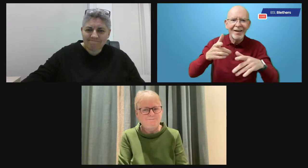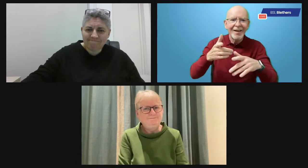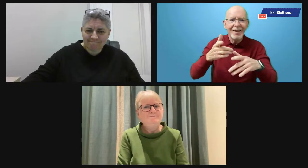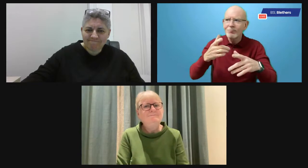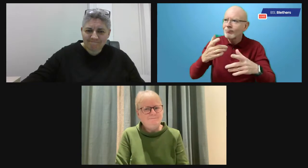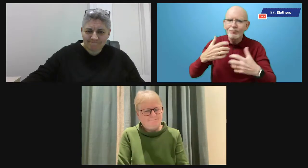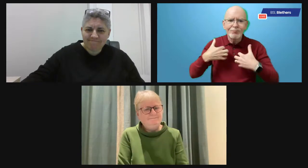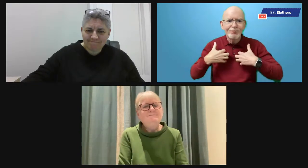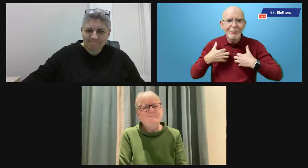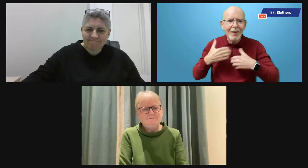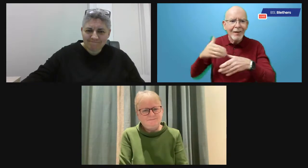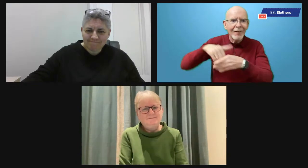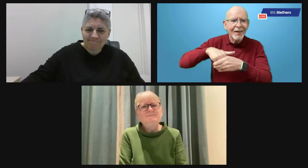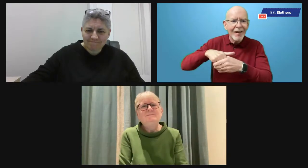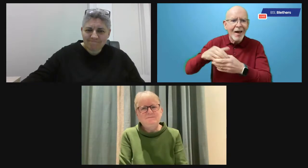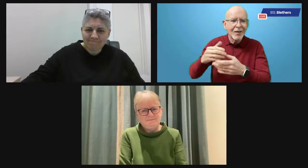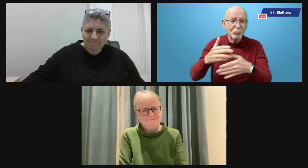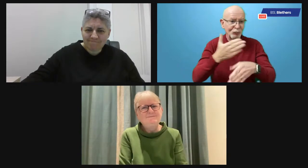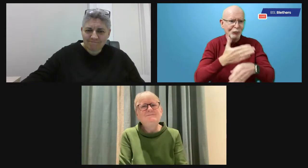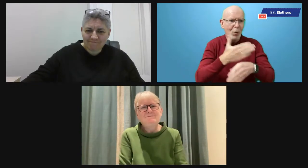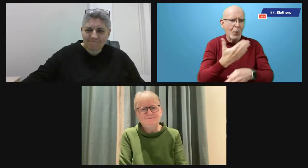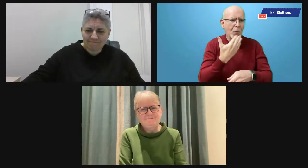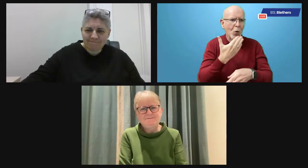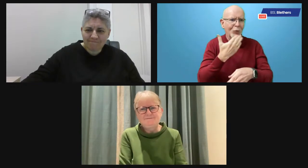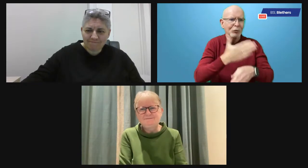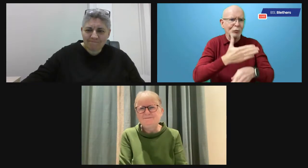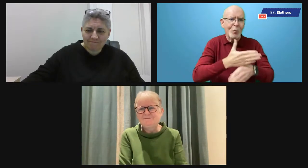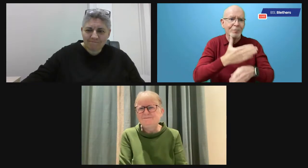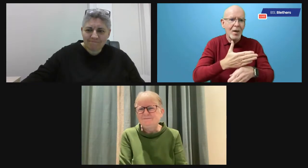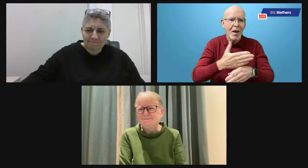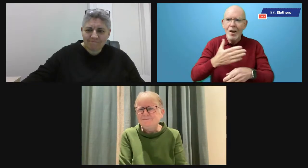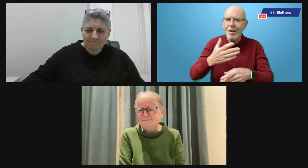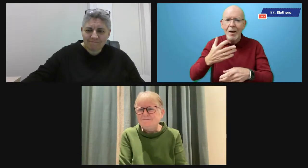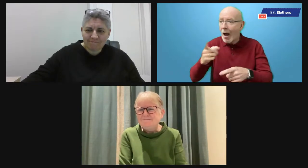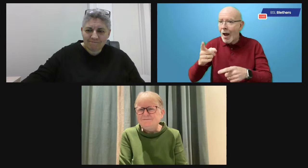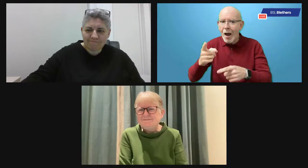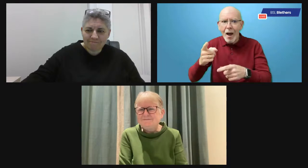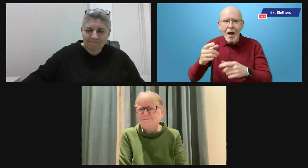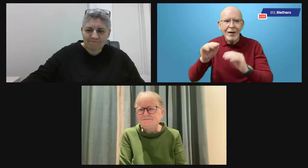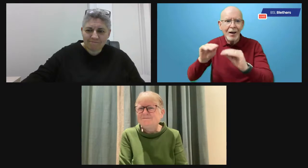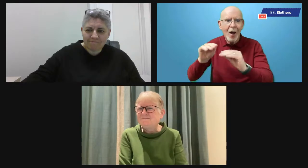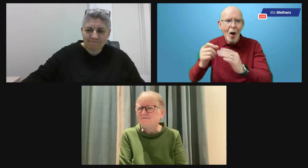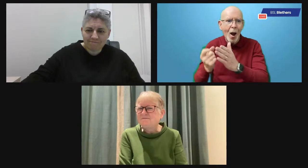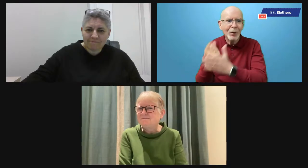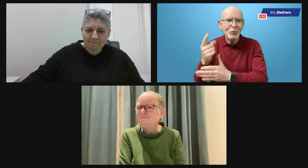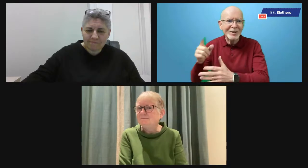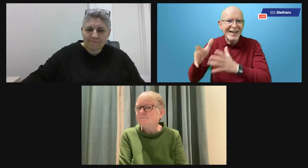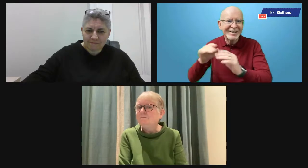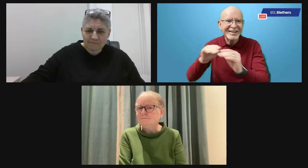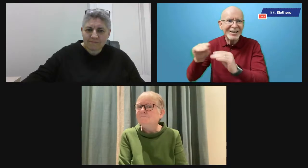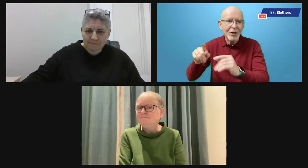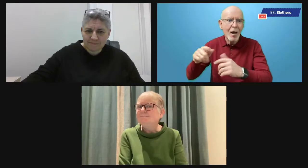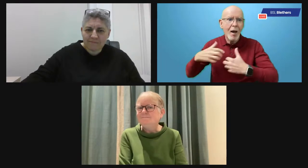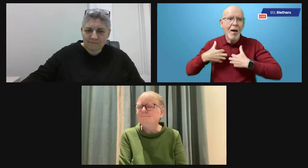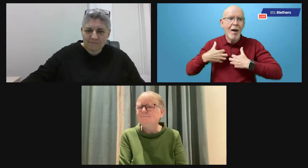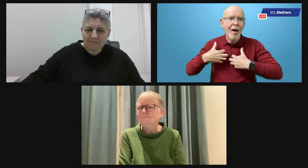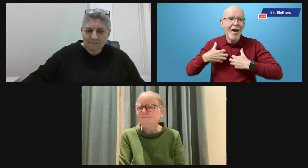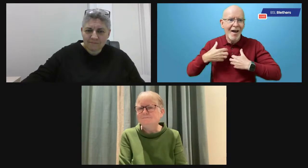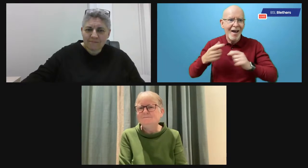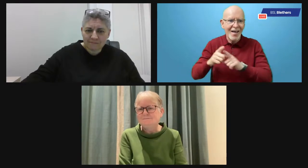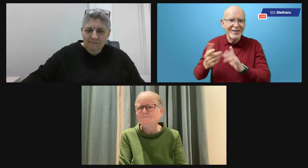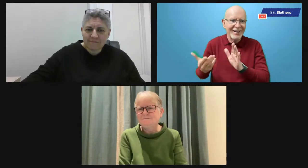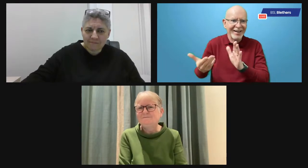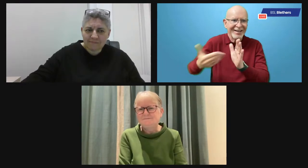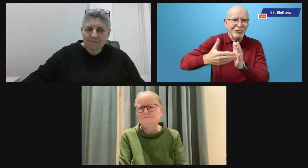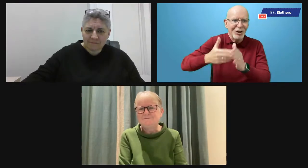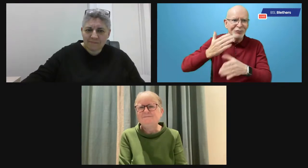you were maybe like having That's a good responsibilities, point. a house, or a family and things like that. Your job might be boring, and you thought, oh, there's an opportunity